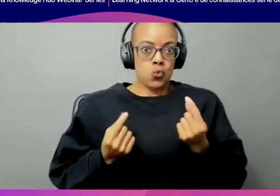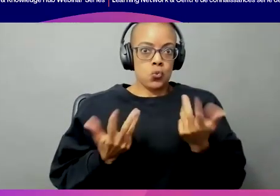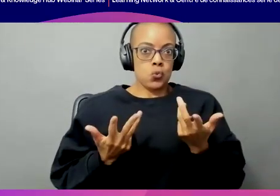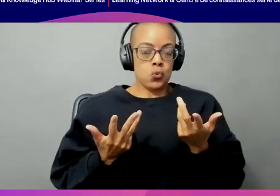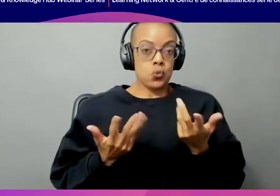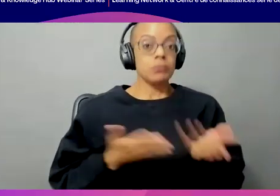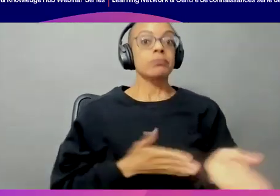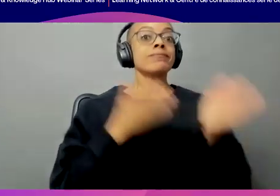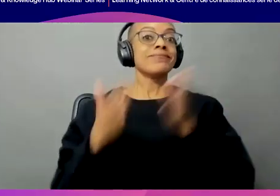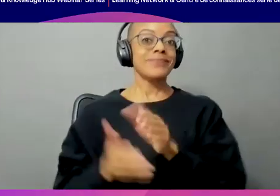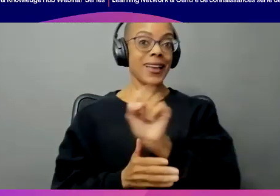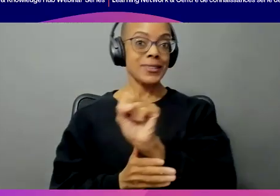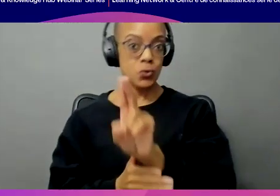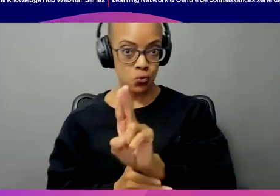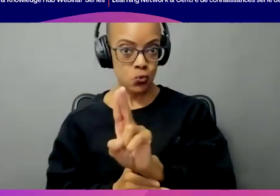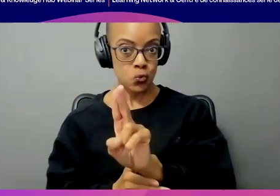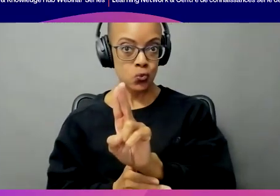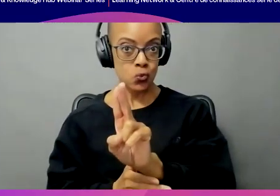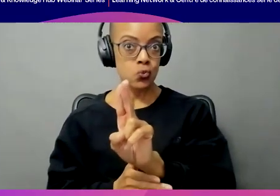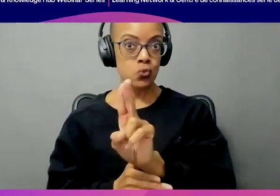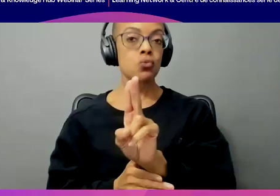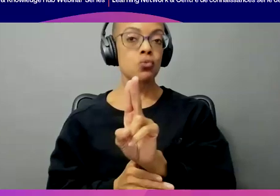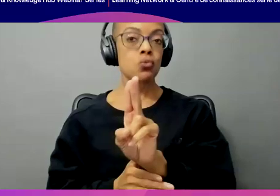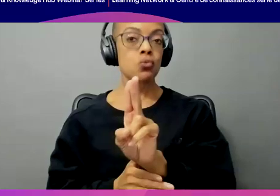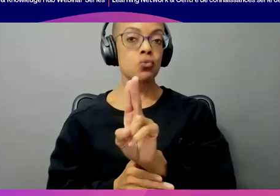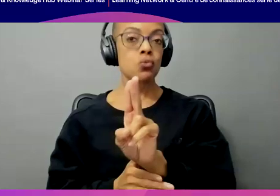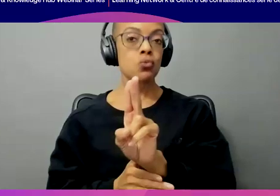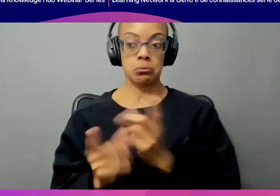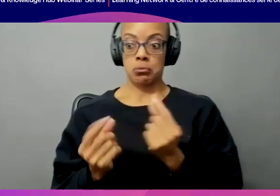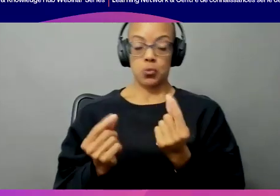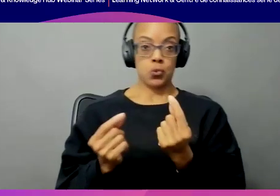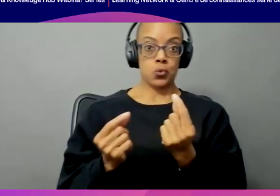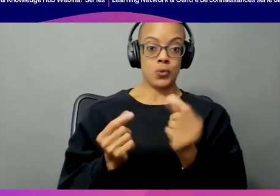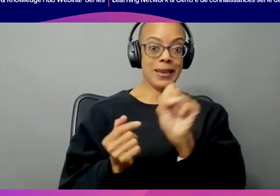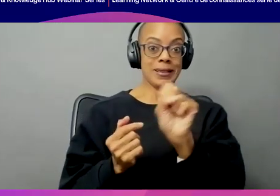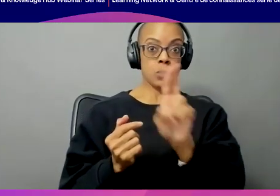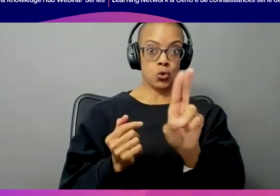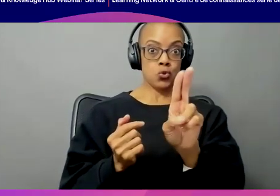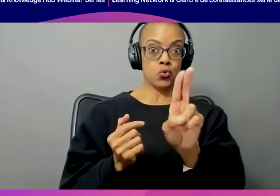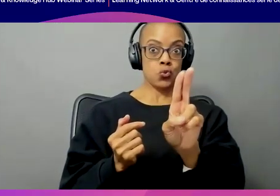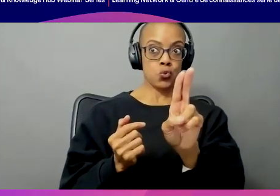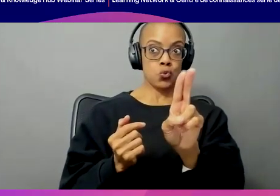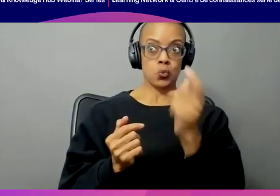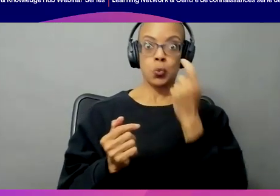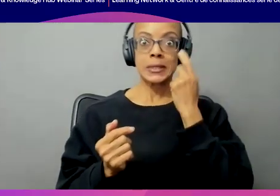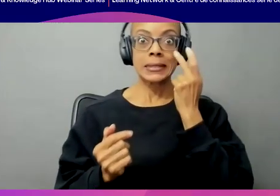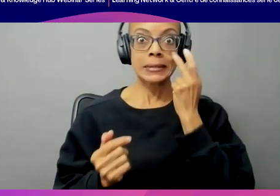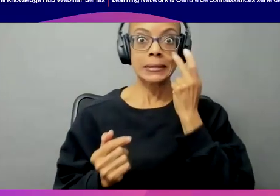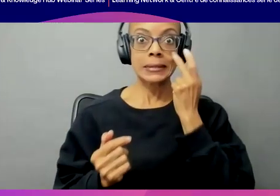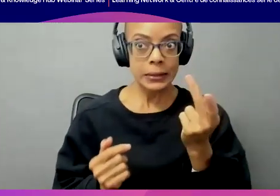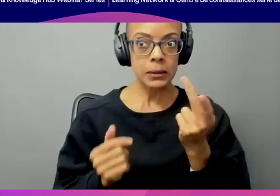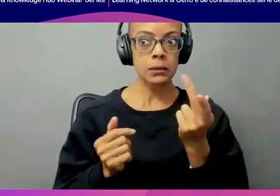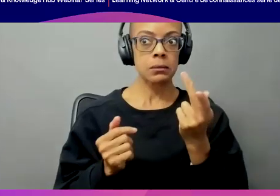side. What would we do if substance use entered into the ongoing social support